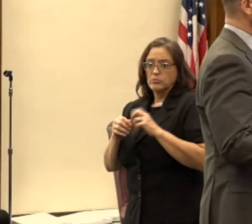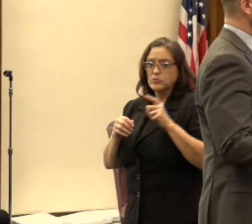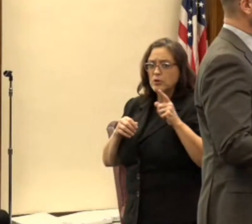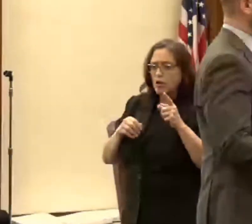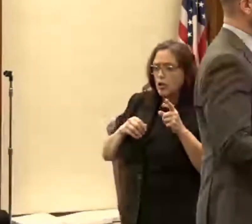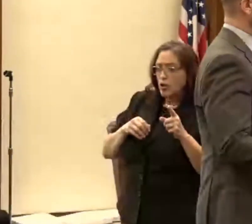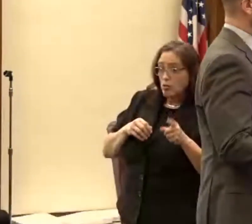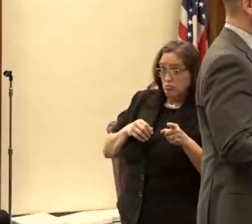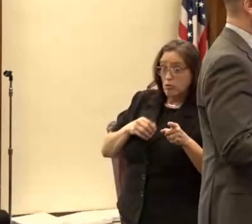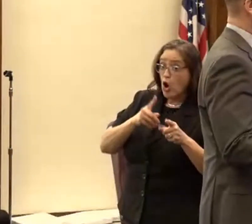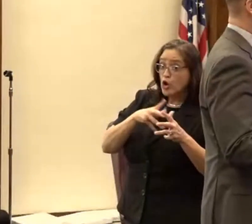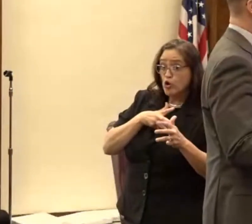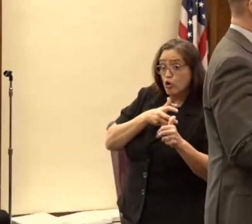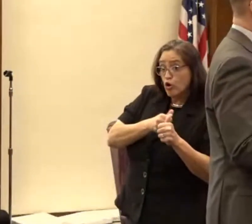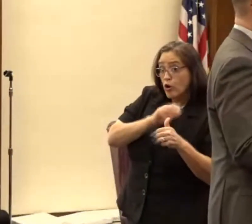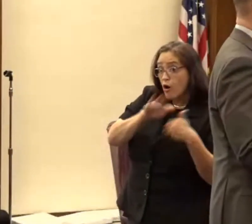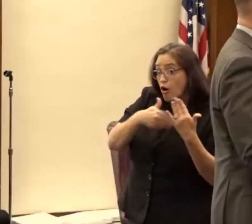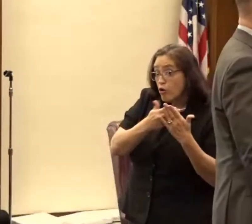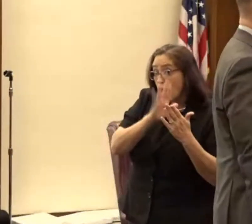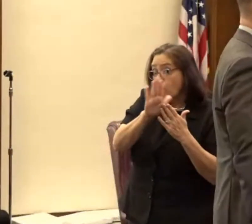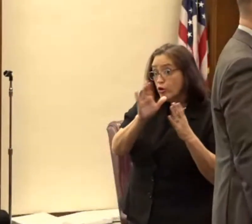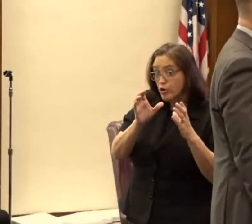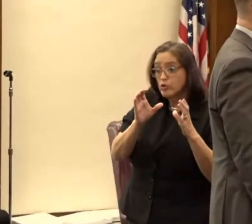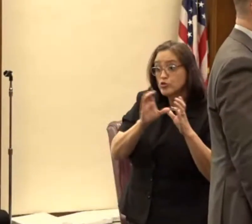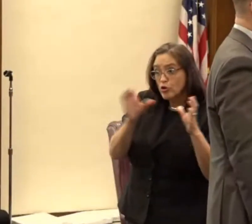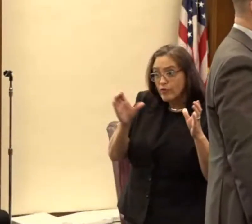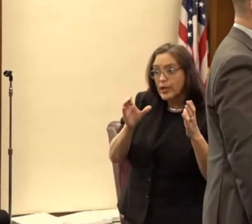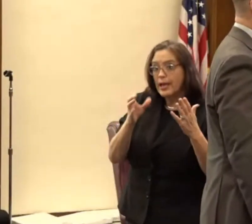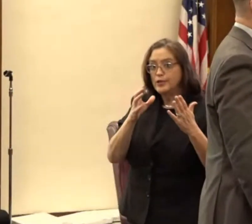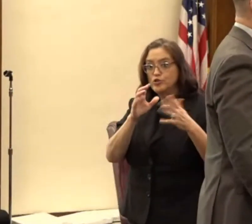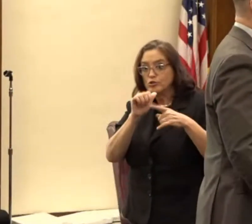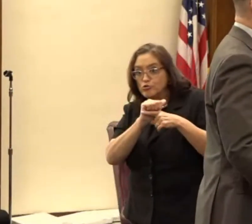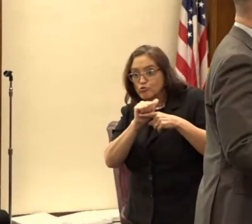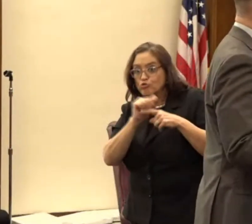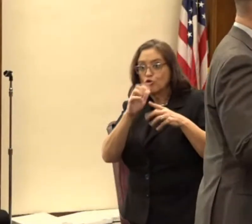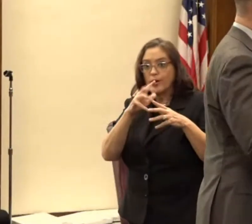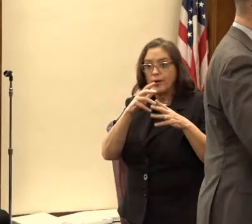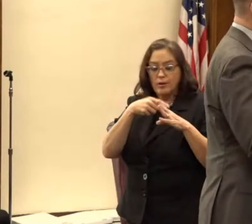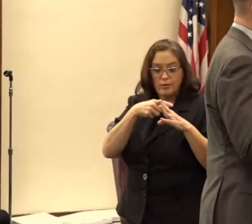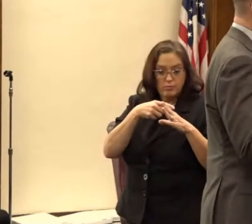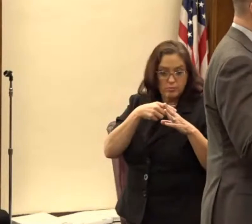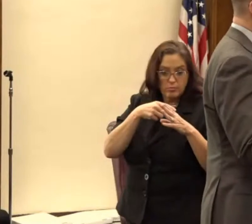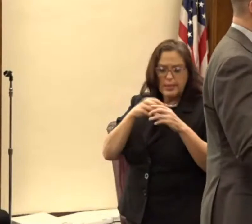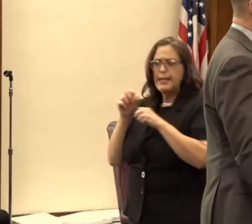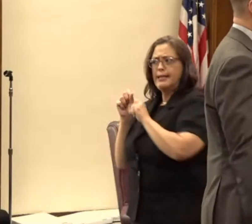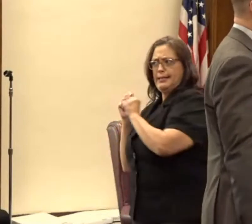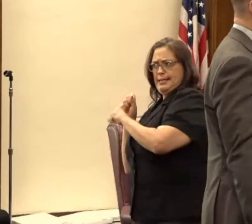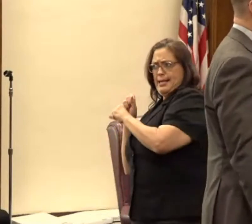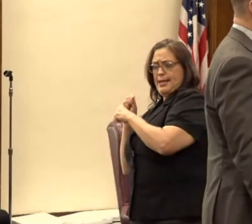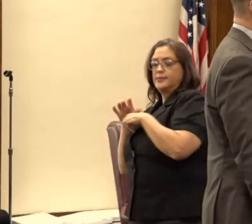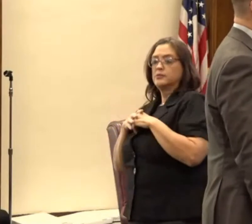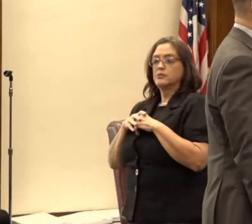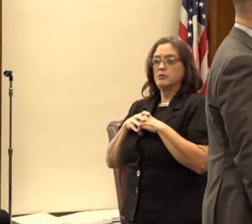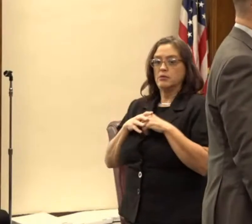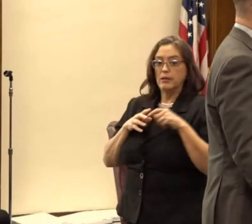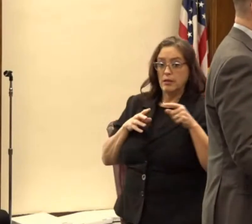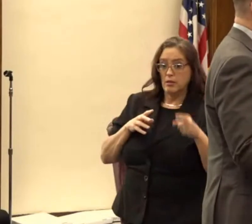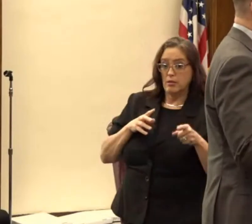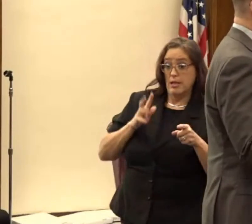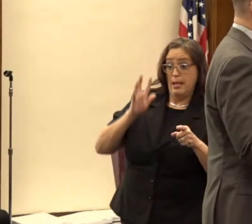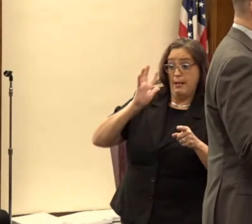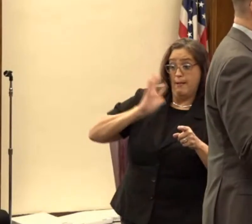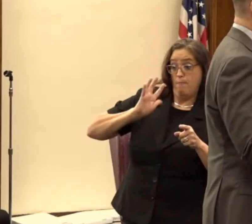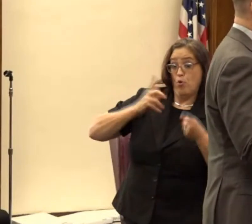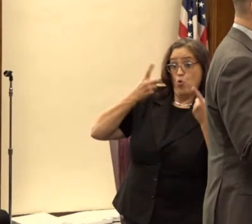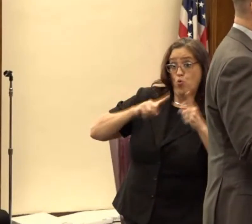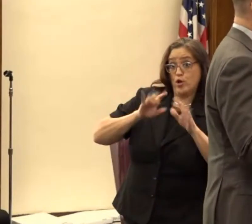current on all your certifications in that respect? Yes. And were you current on your certifications at the time you